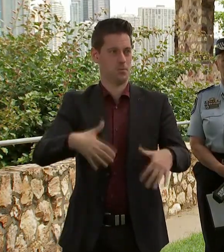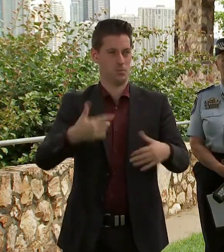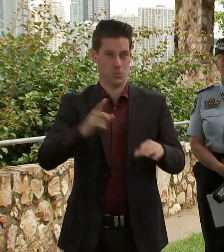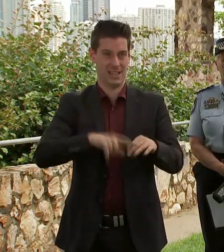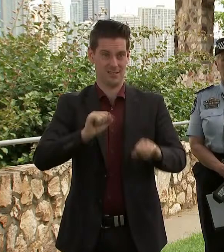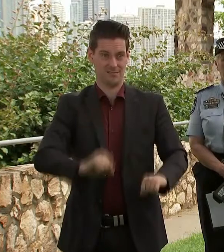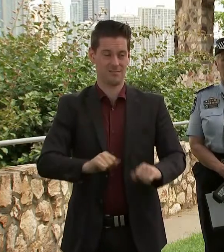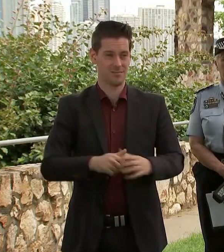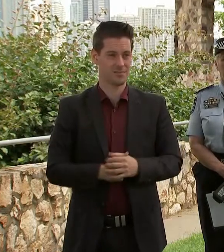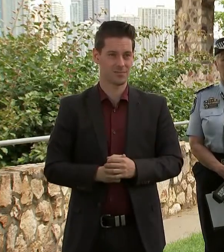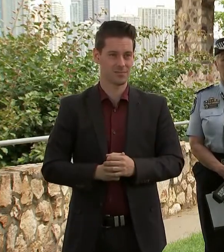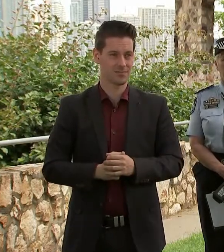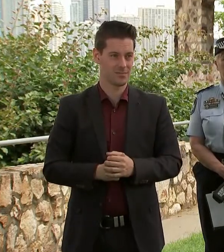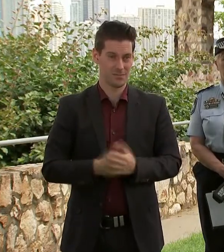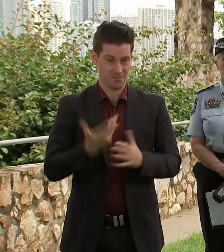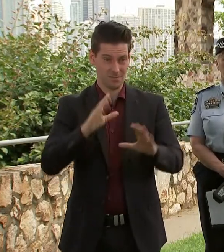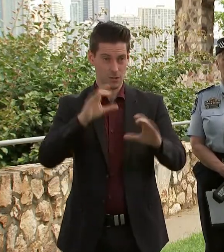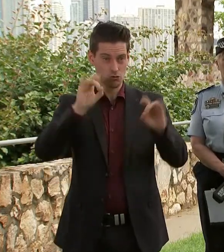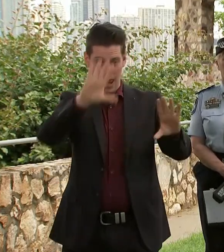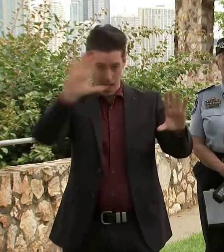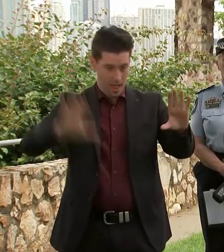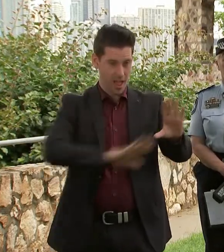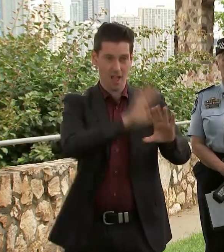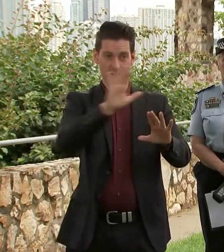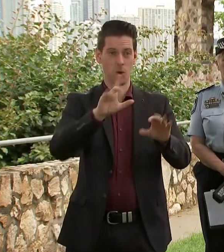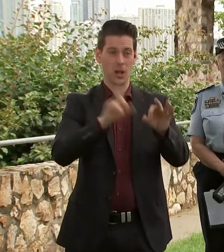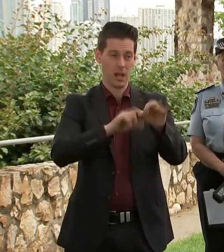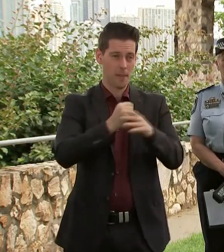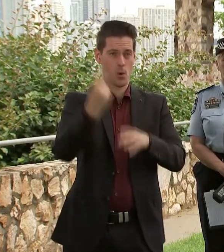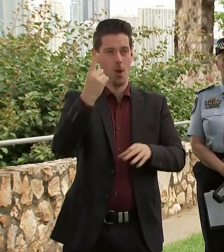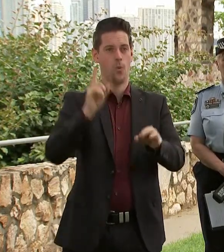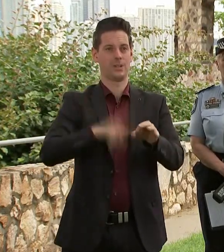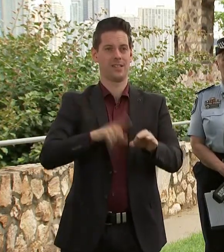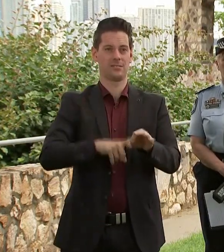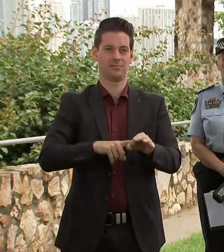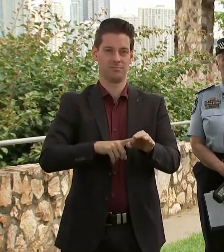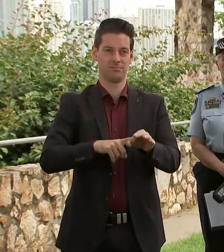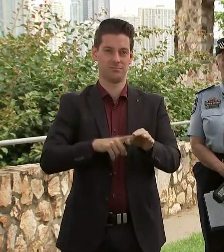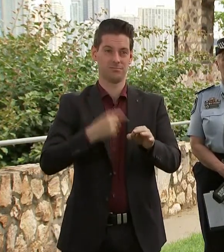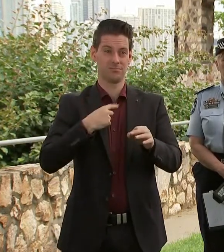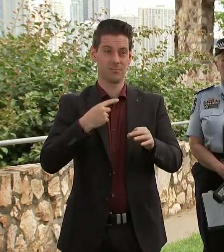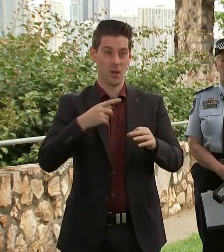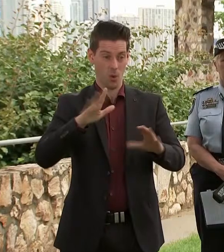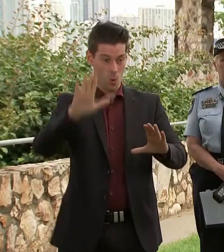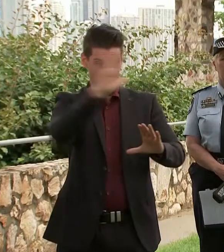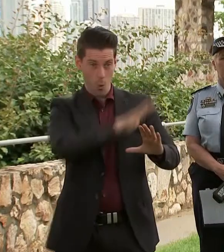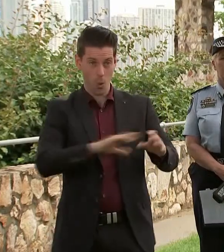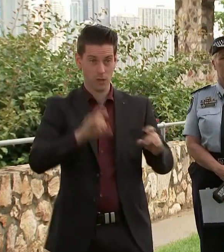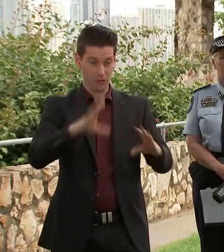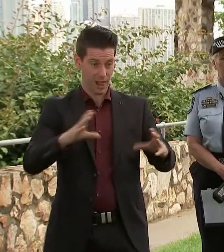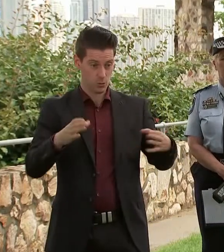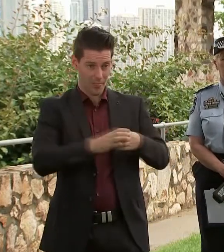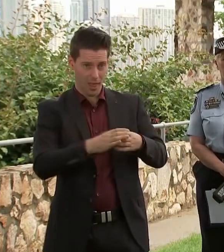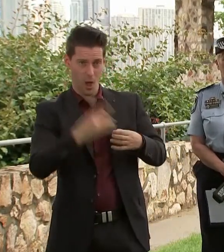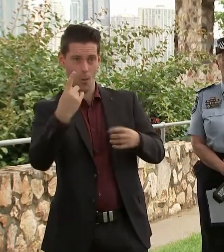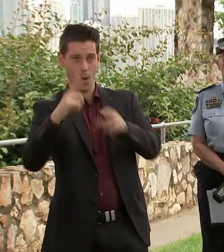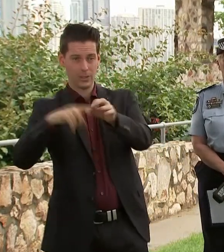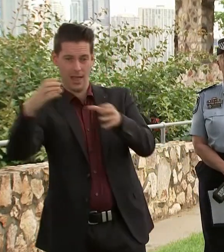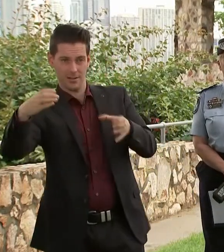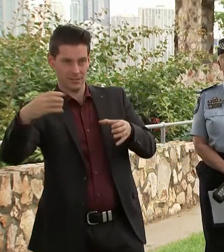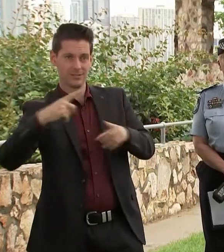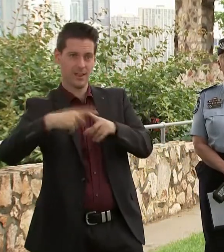jobs than any other state. In fact, more jobs than all states combined. And